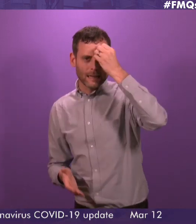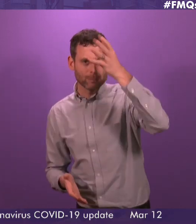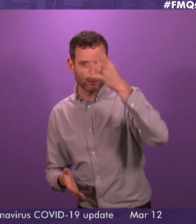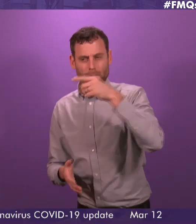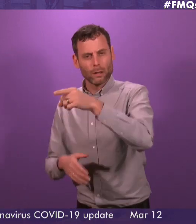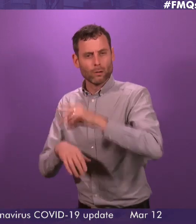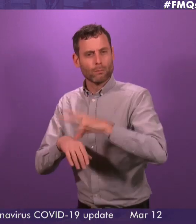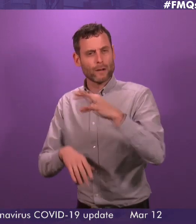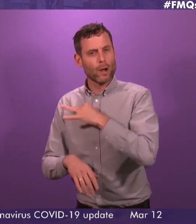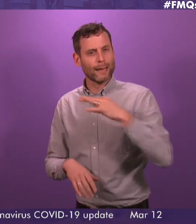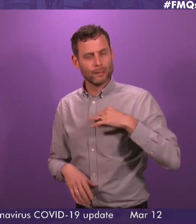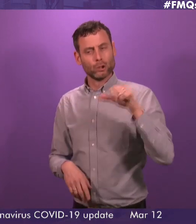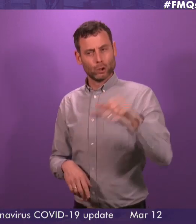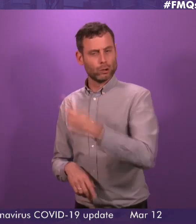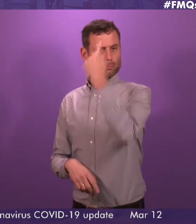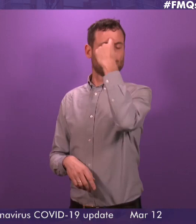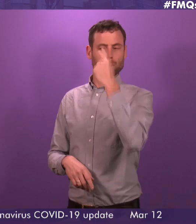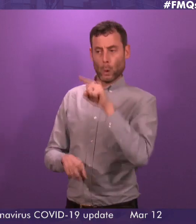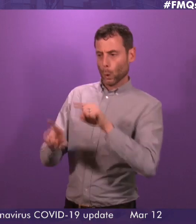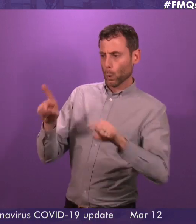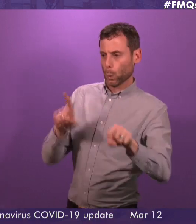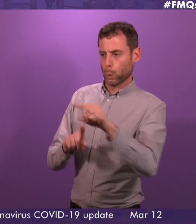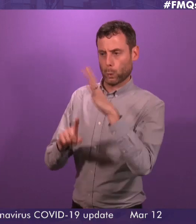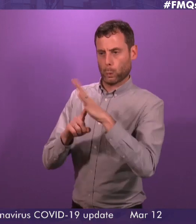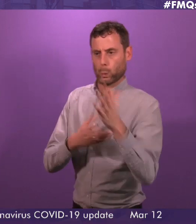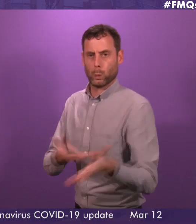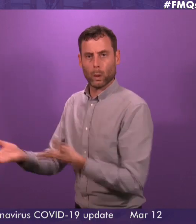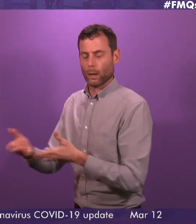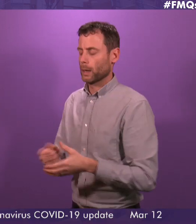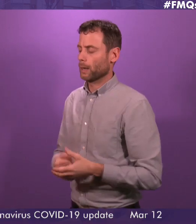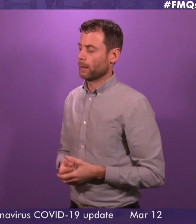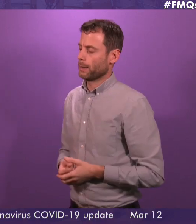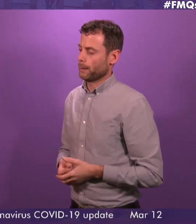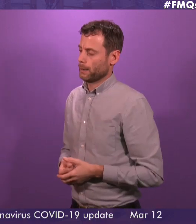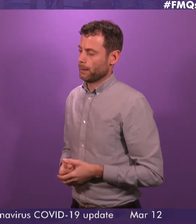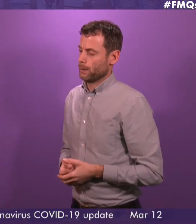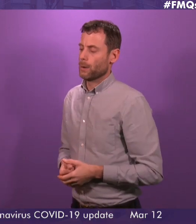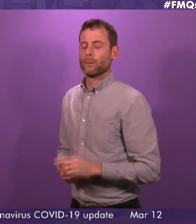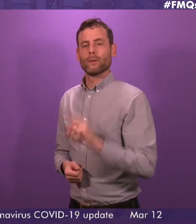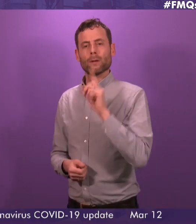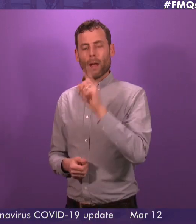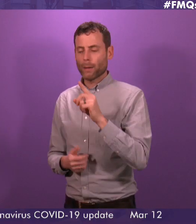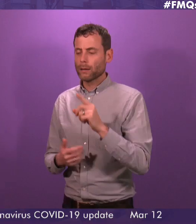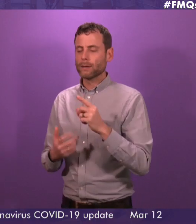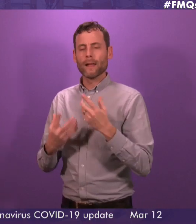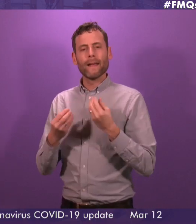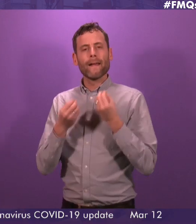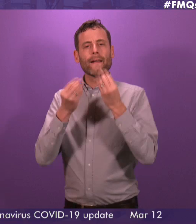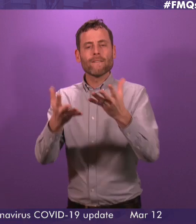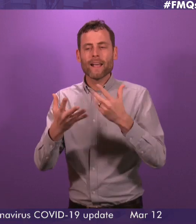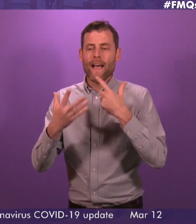clinicians should be able to make those decisions. In terms of the wider question about underlying health conditions and